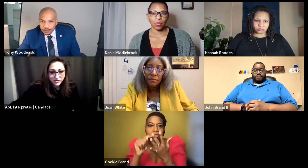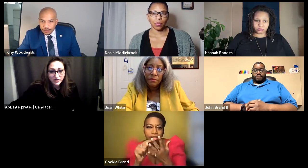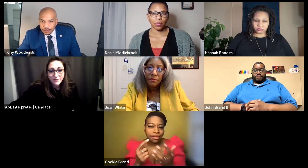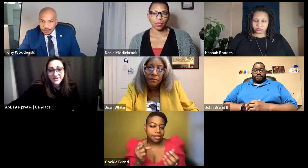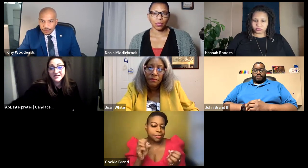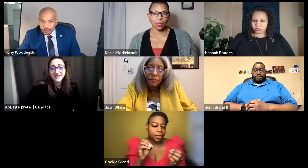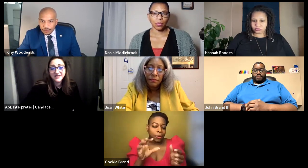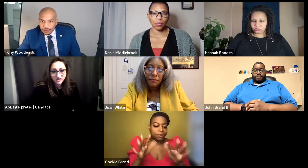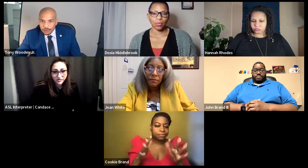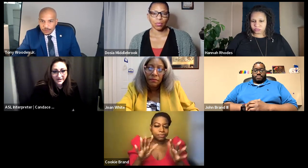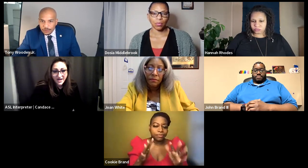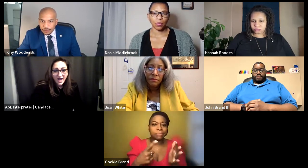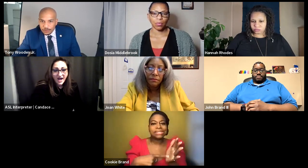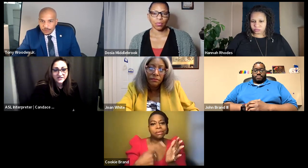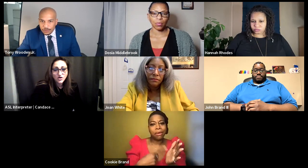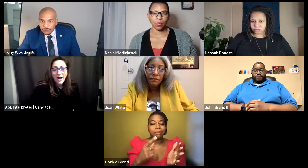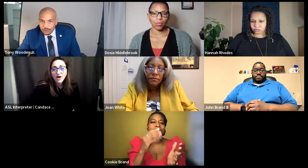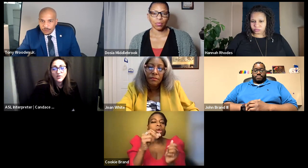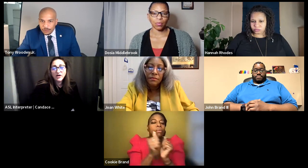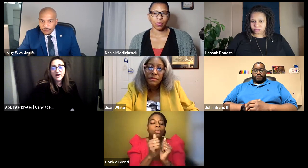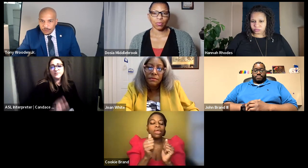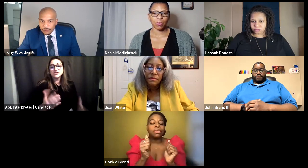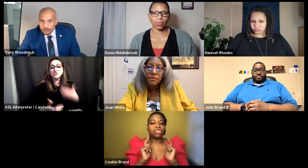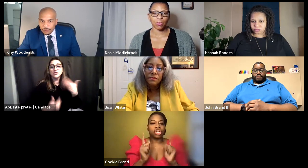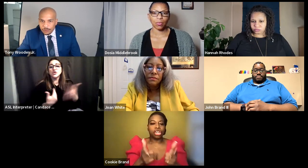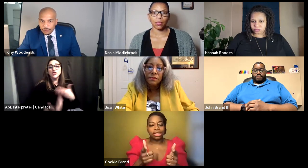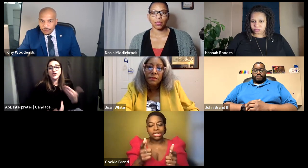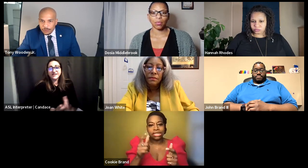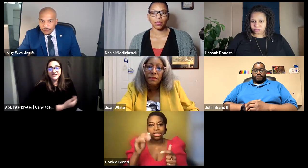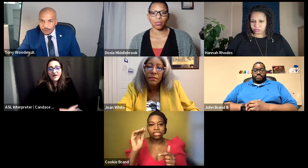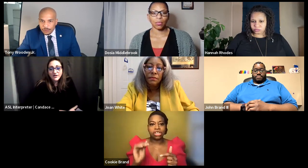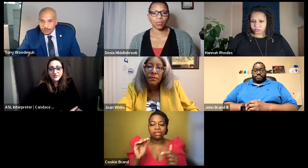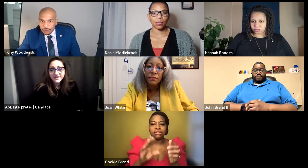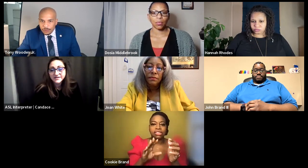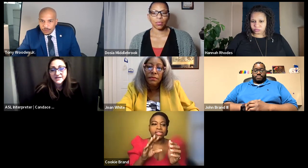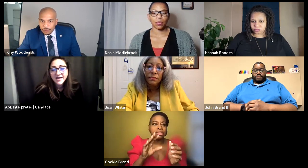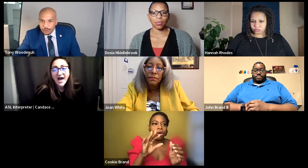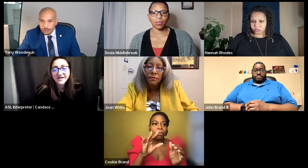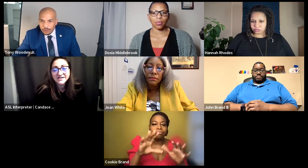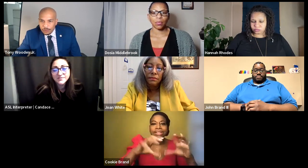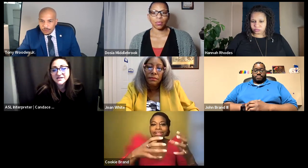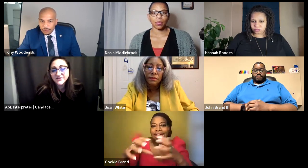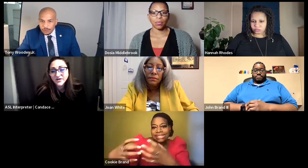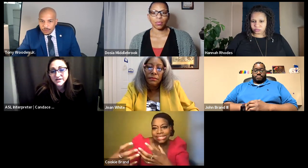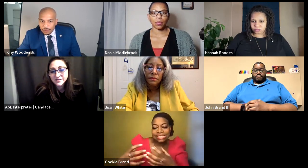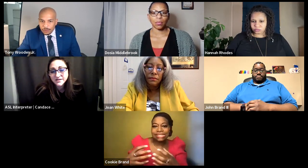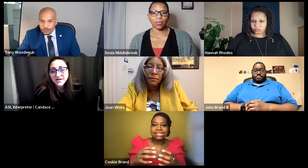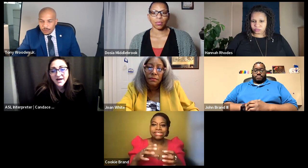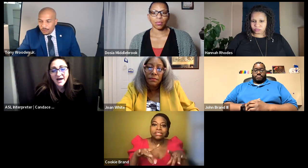They're not based on deaf children. And so how we are able to look at development has to be different.